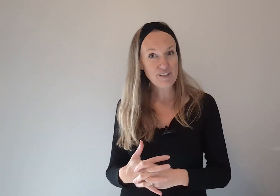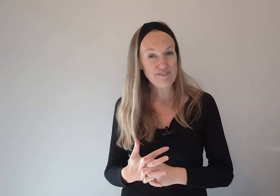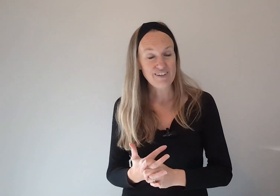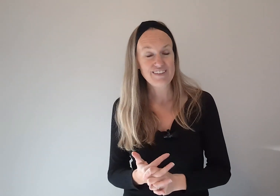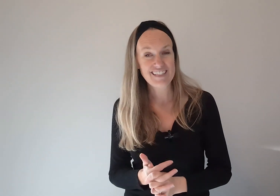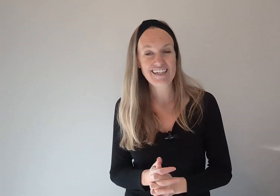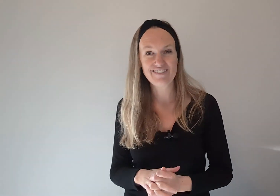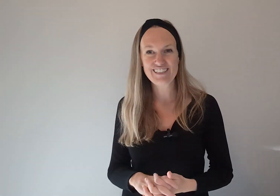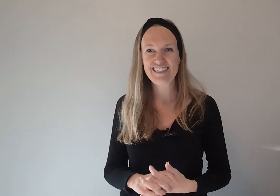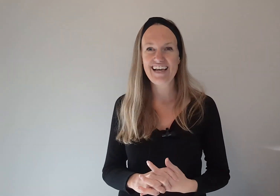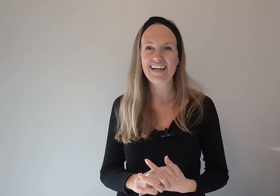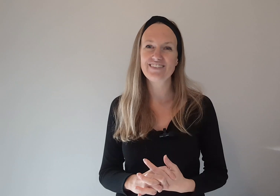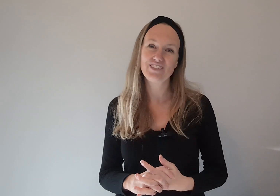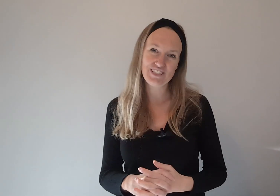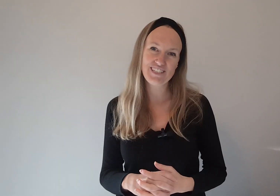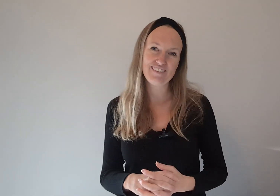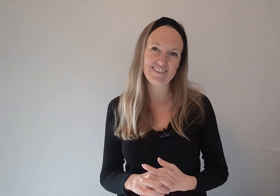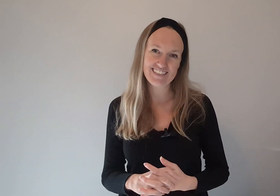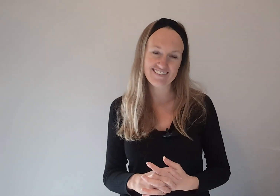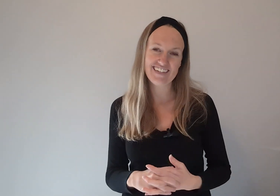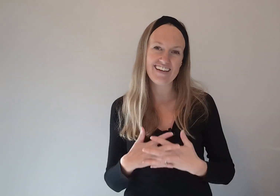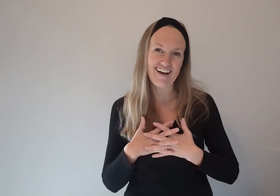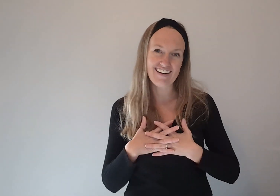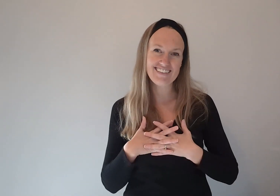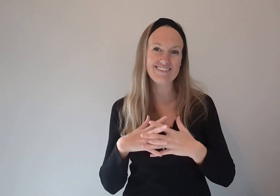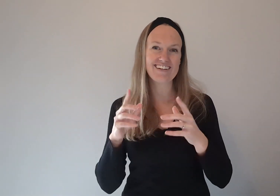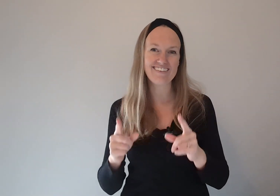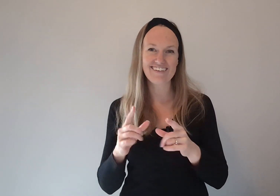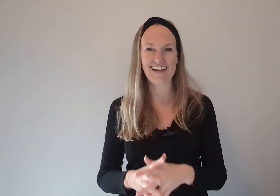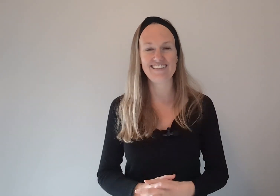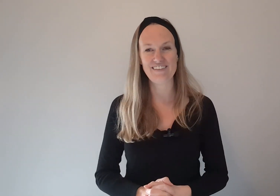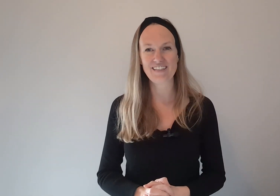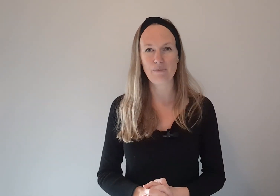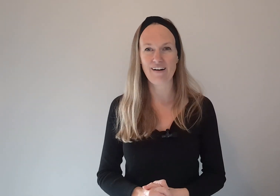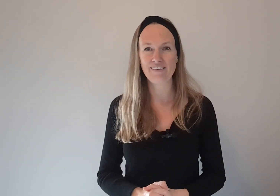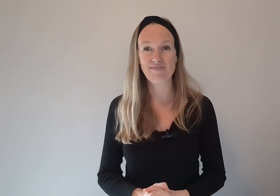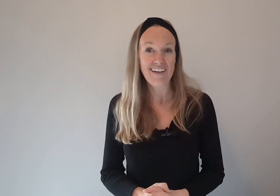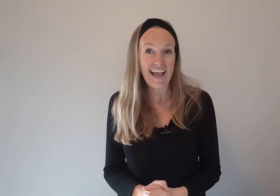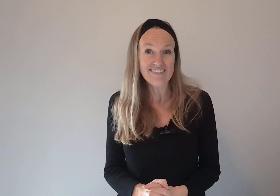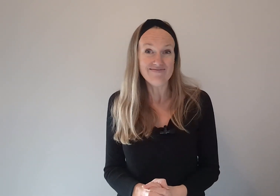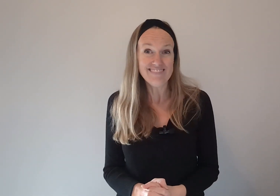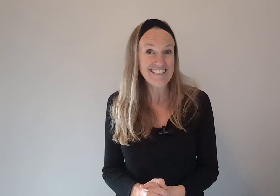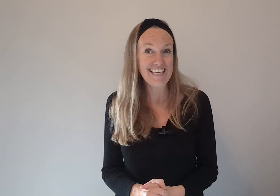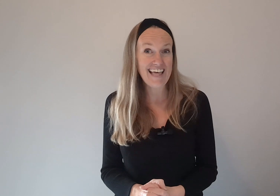you're signing a version that has verse 2 and verse 3 like ours, we're going to learn how to do that tomorrow. Okay, see you